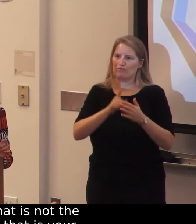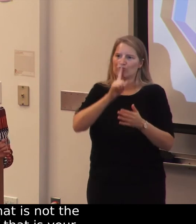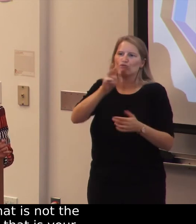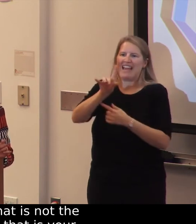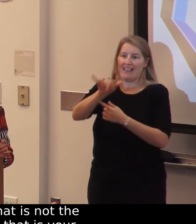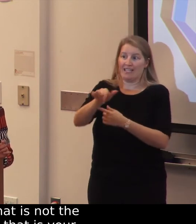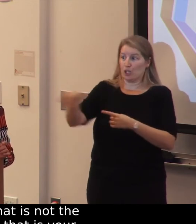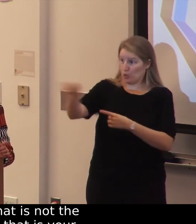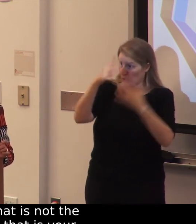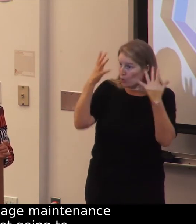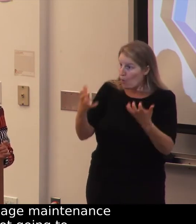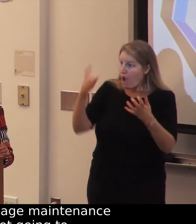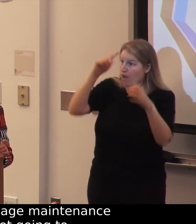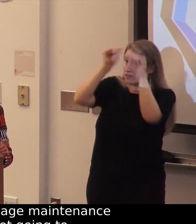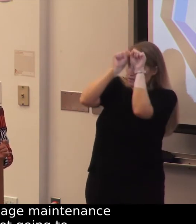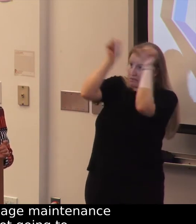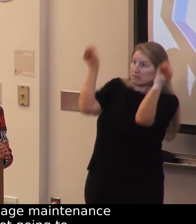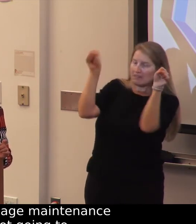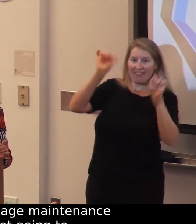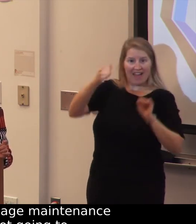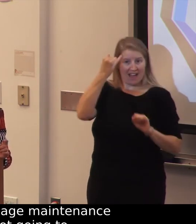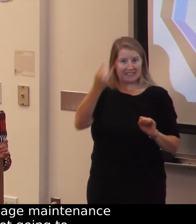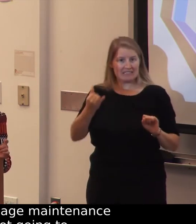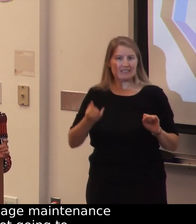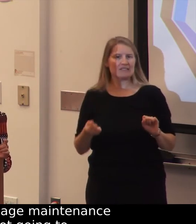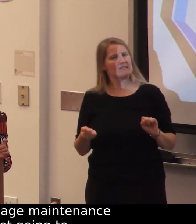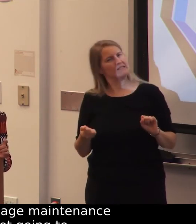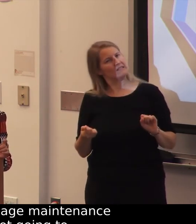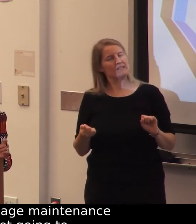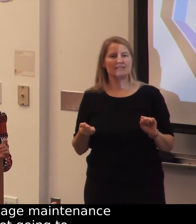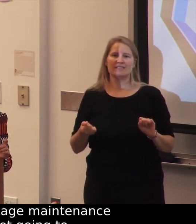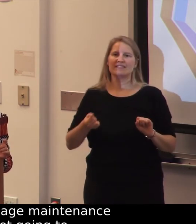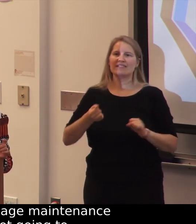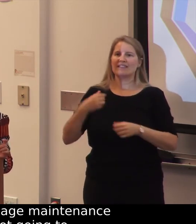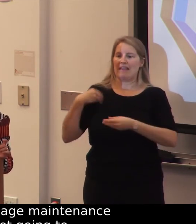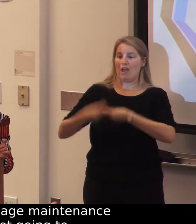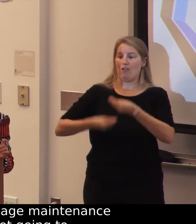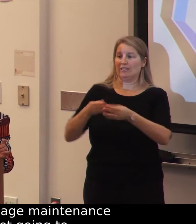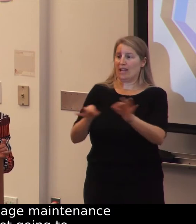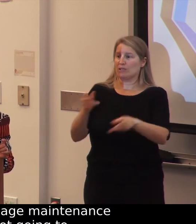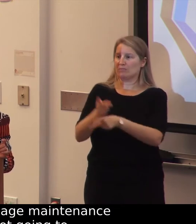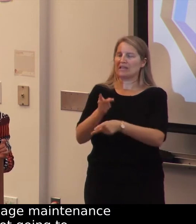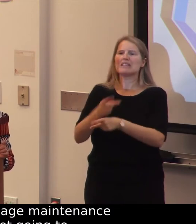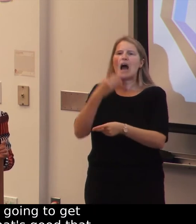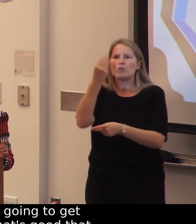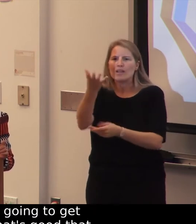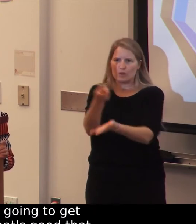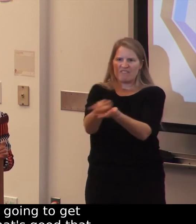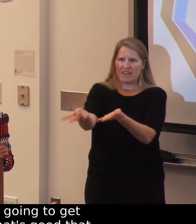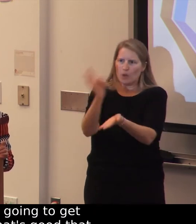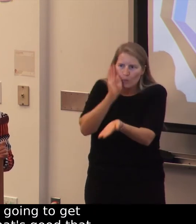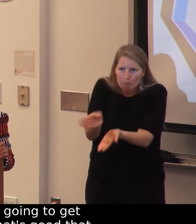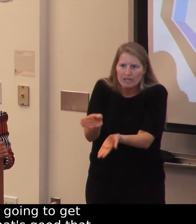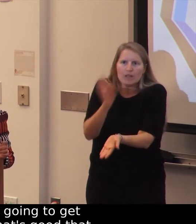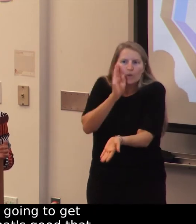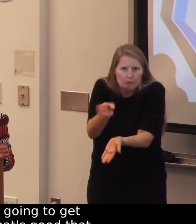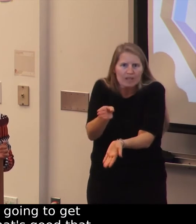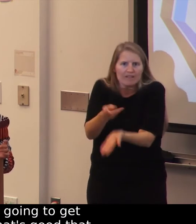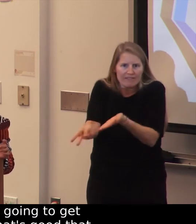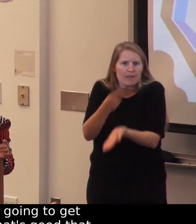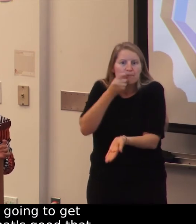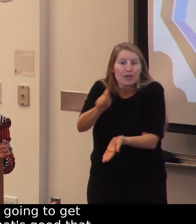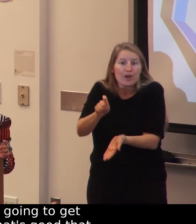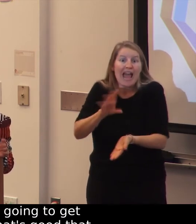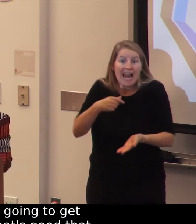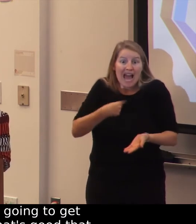your goal, okay, when you think about heritage language maintenance, you're not going to get there. And you're not going to get there, and that's good